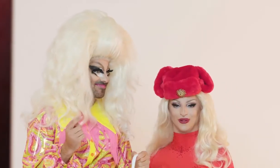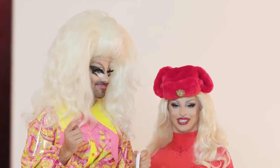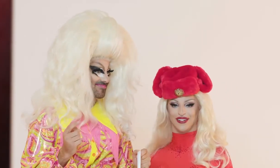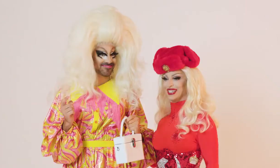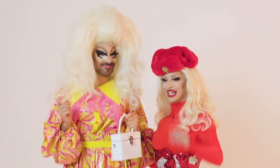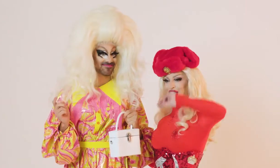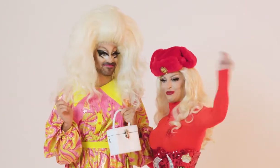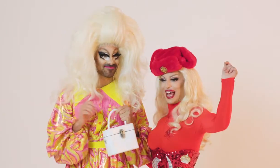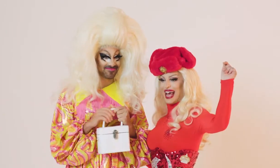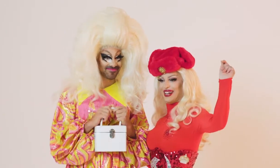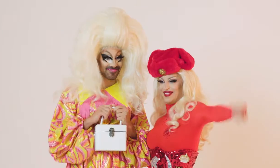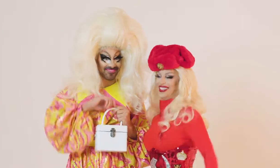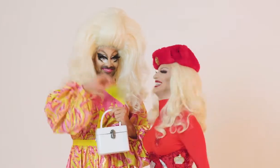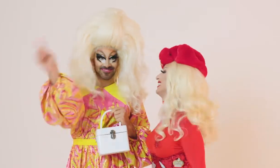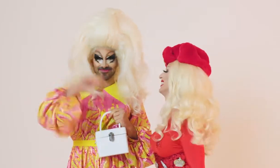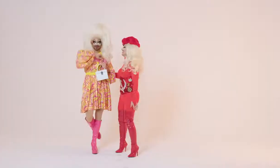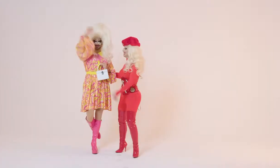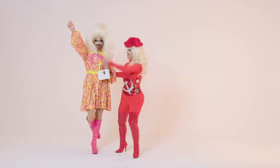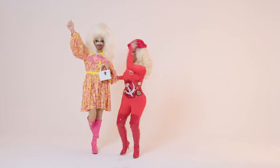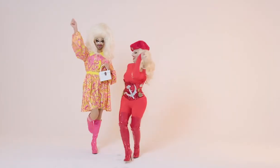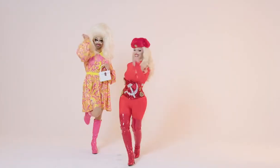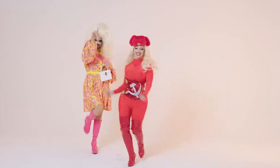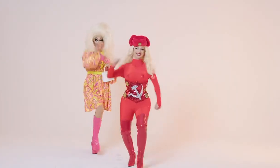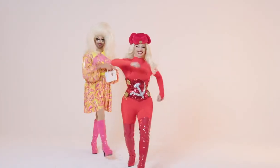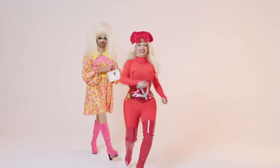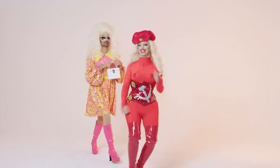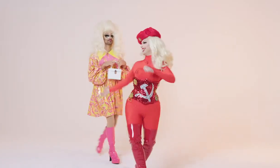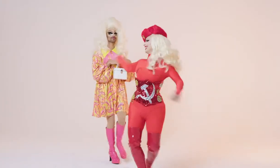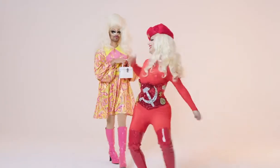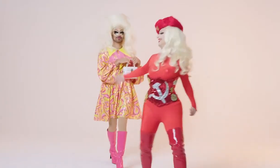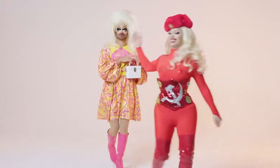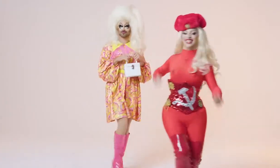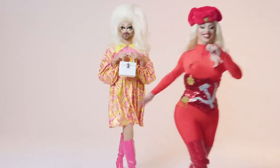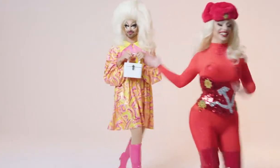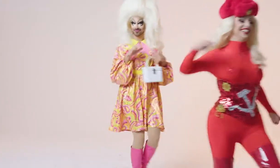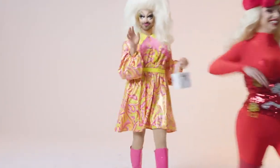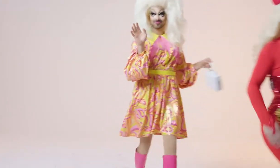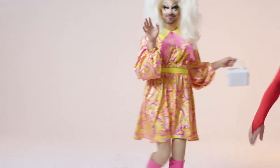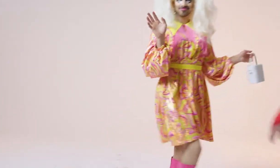YouTube series. Shablam! Come on, let's get out of here.